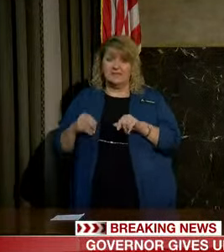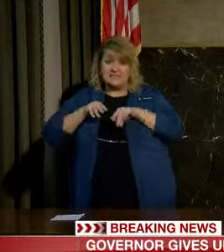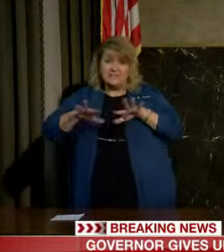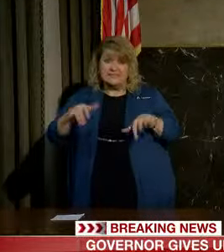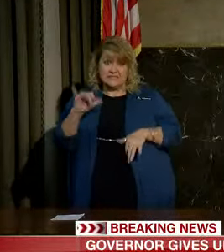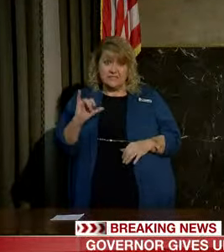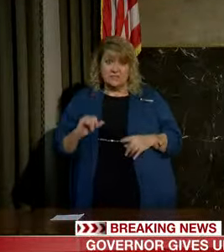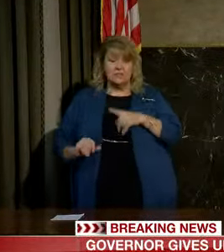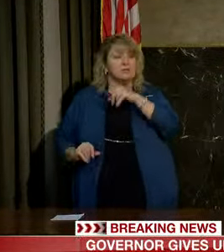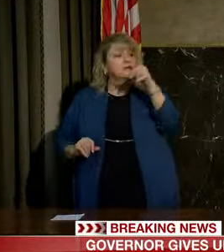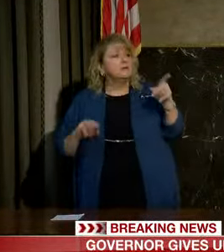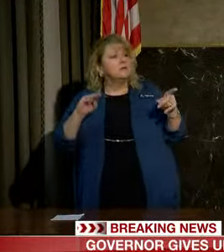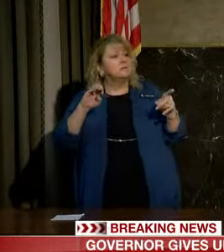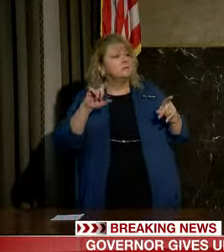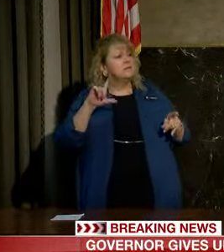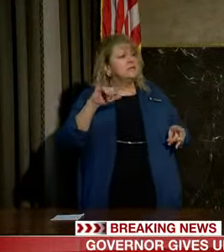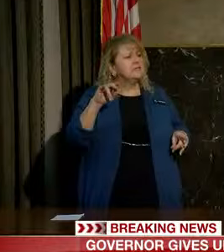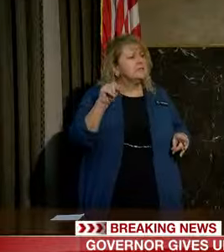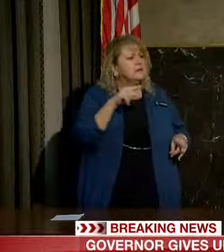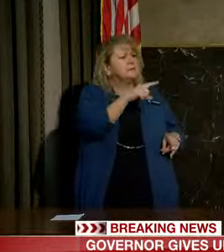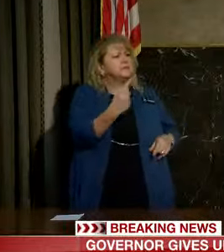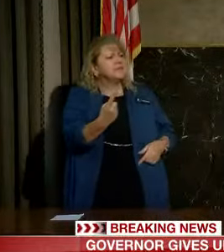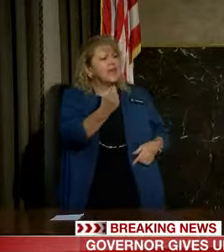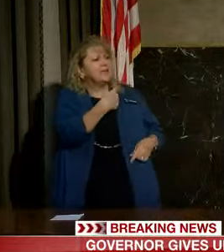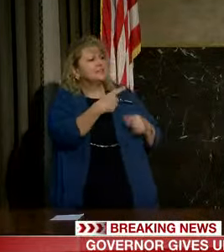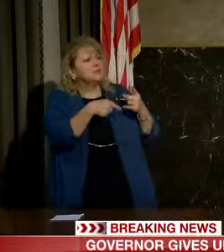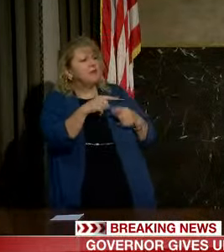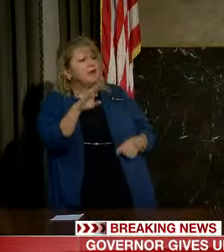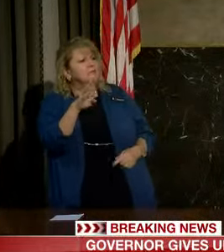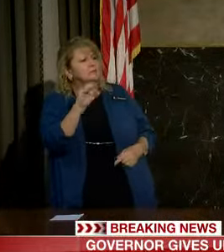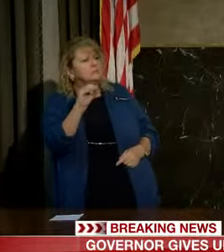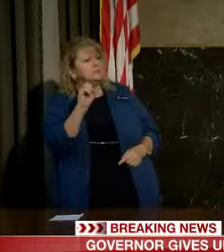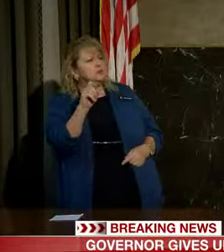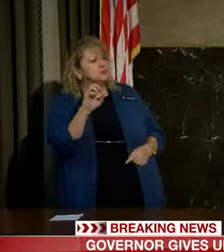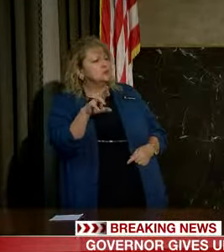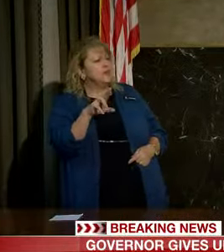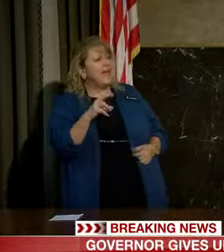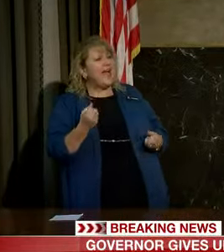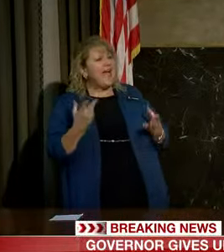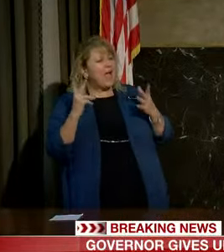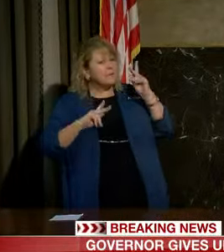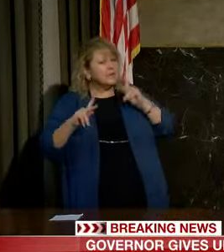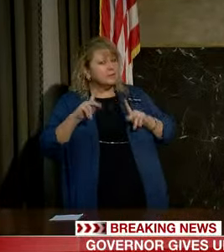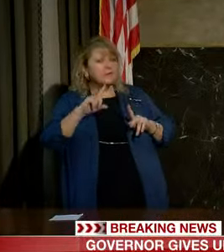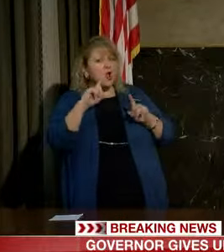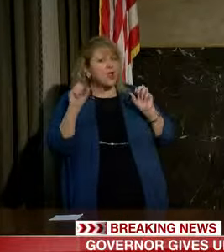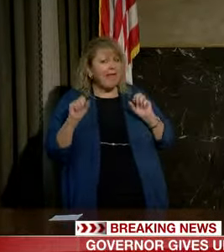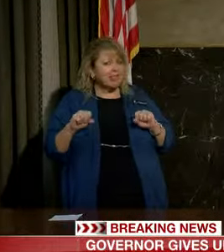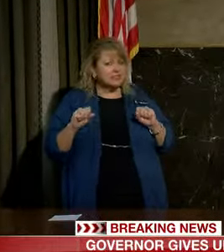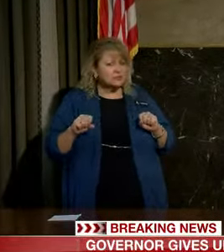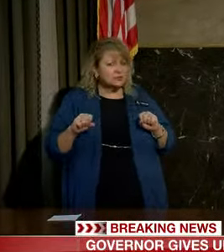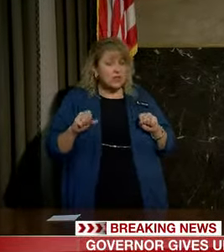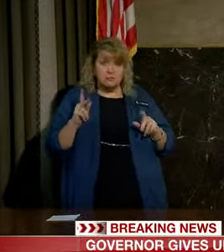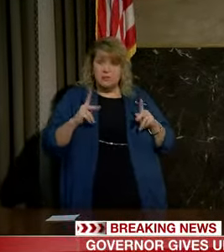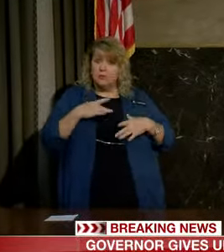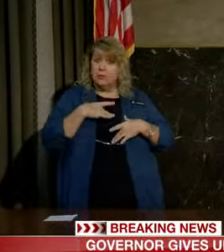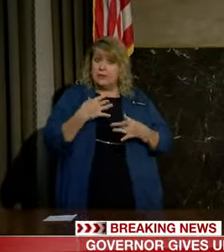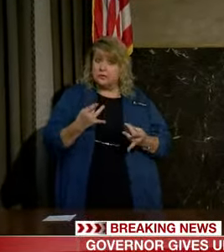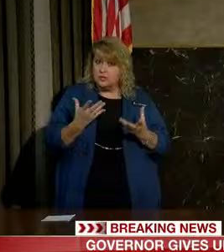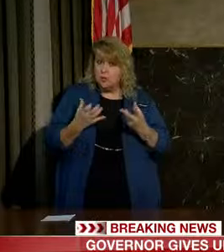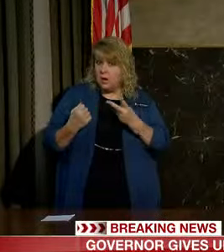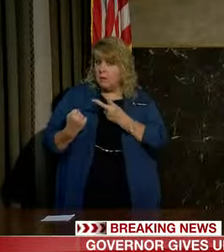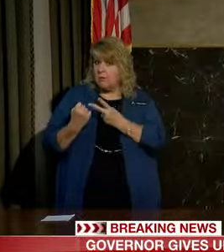Melinda? On the booster shot issue, do you know how many people are eligible and what kind of interest levels are we seeing